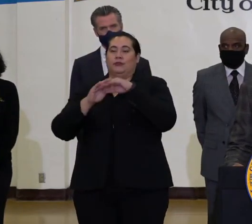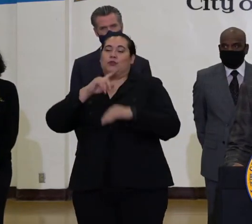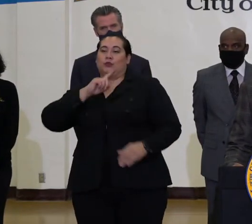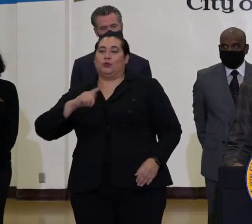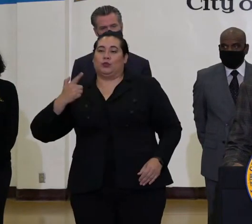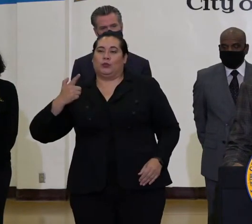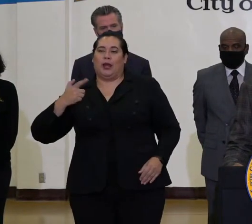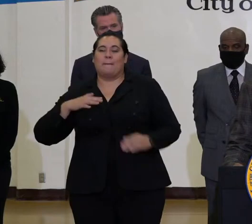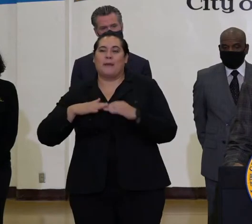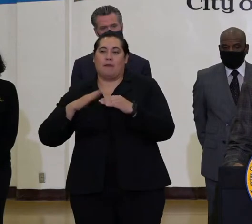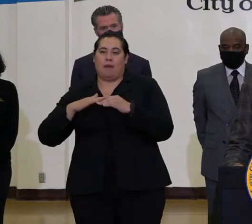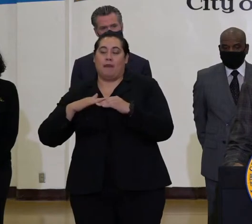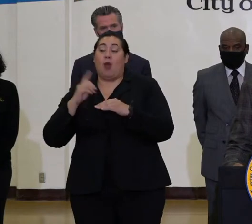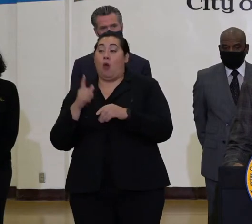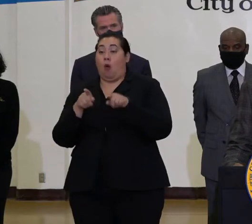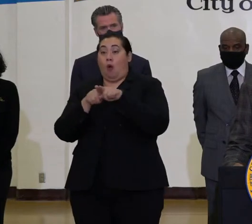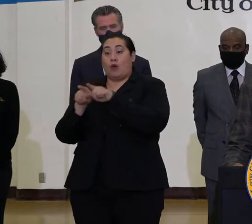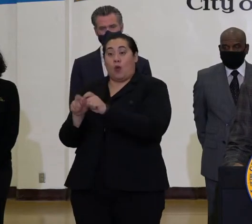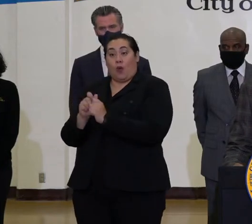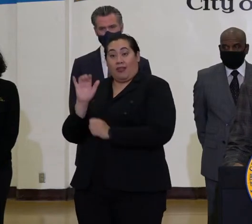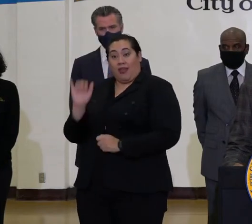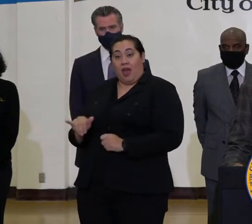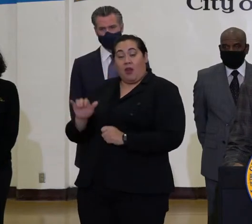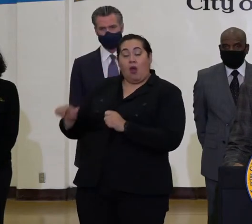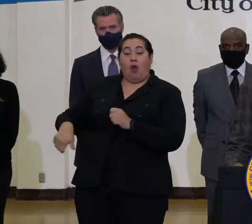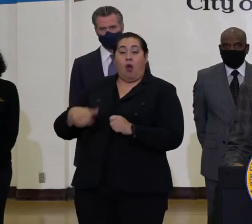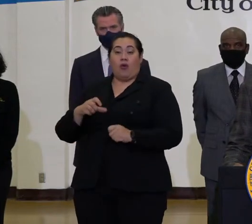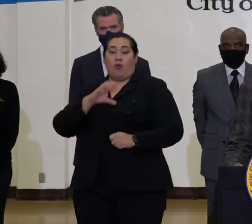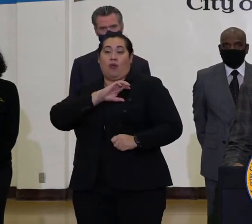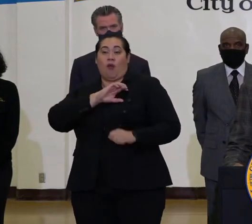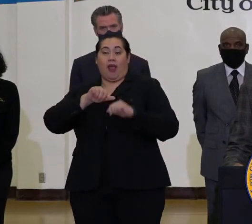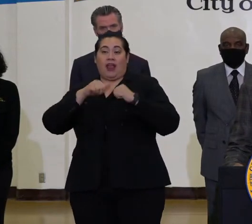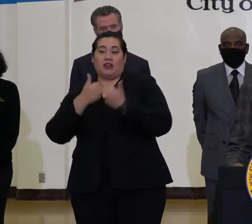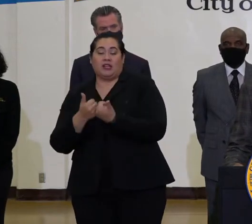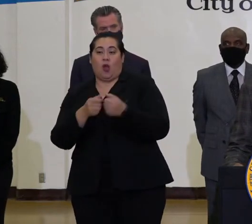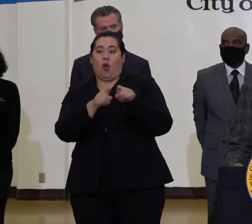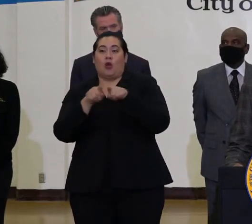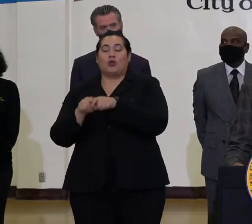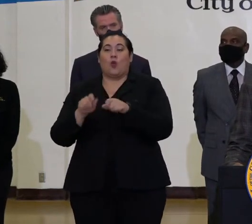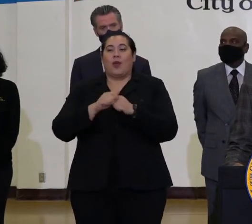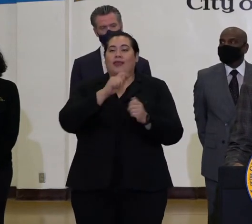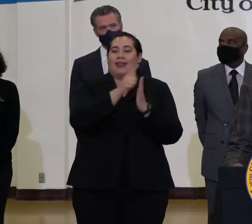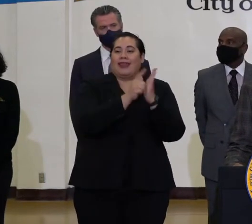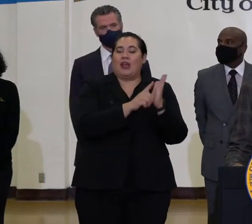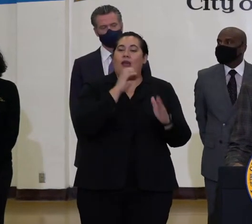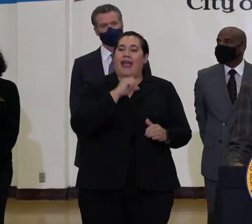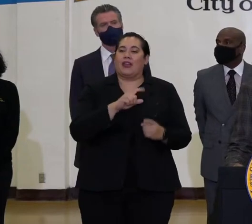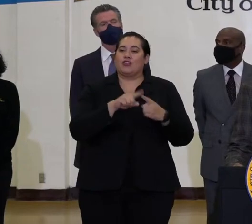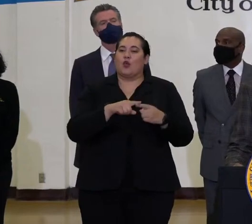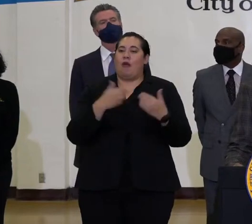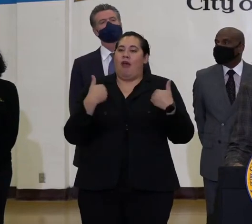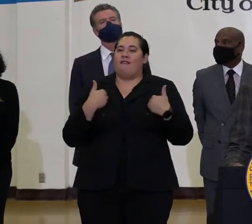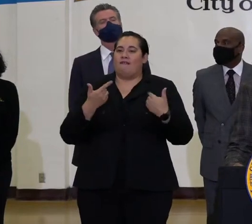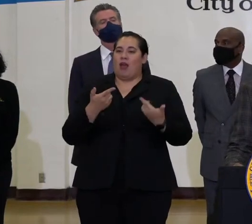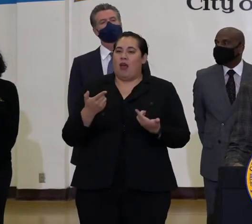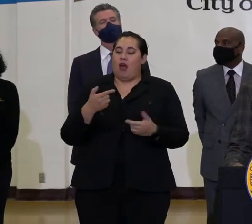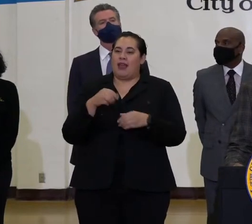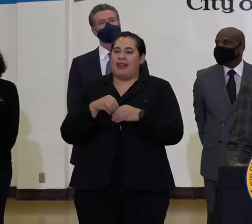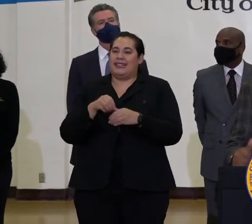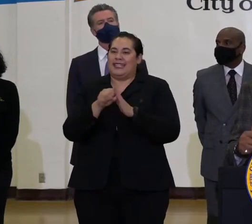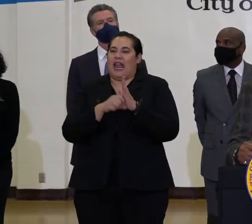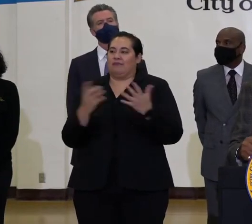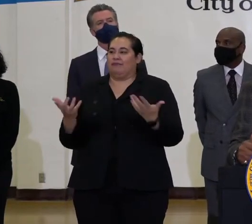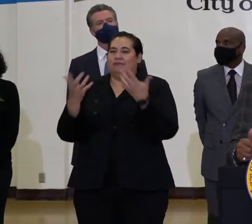of age, aligned with that of other law enforcement agencies, as well as the legal age to possess a firearm in the